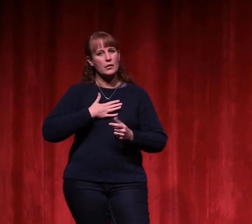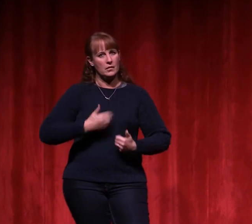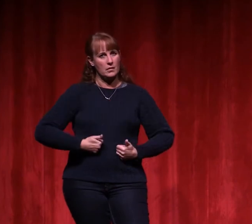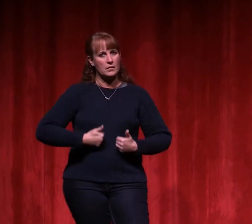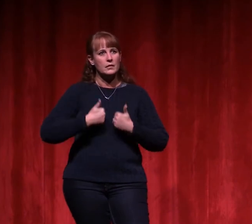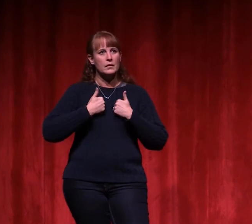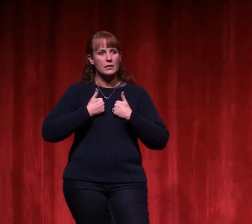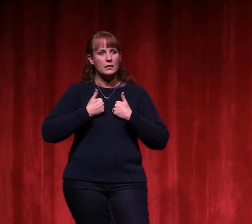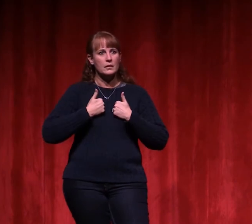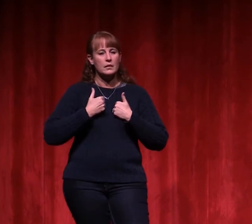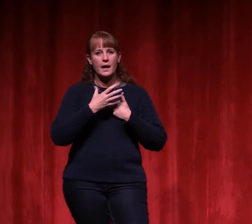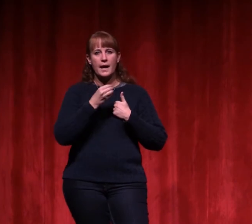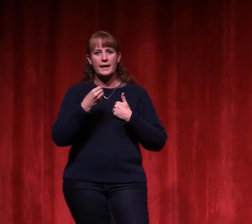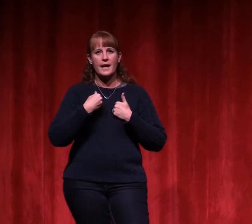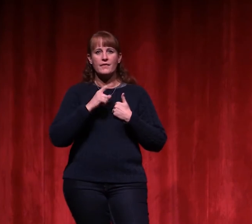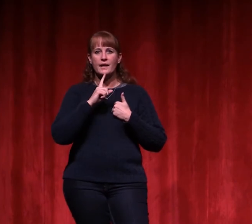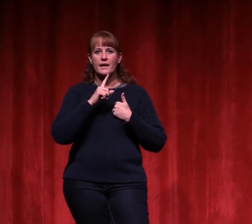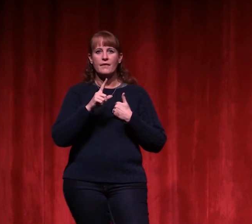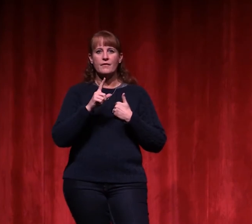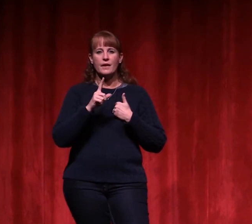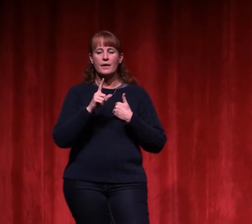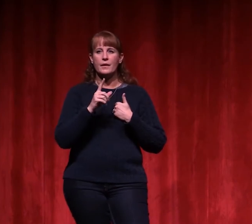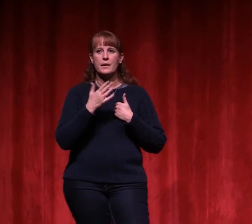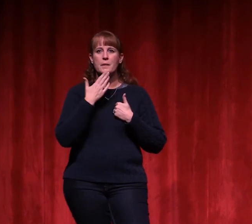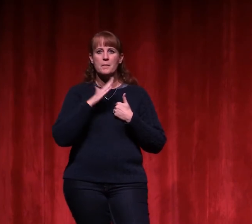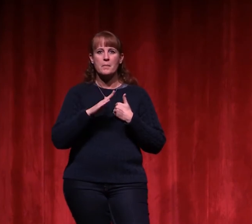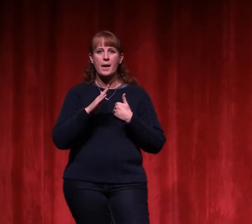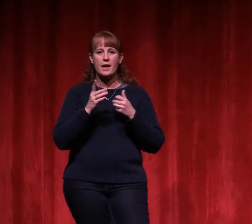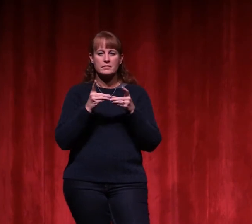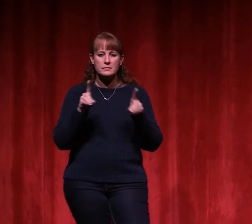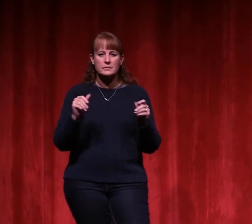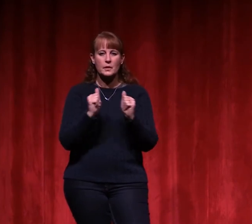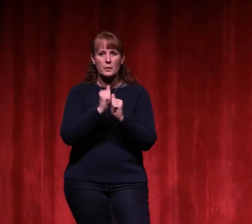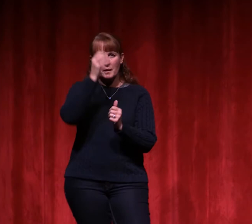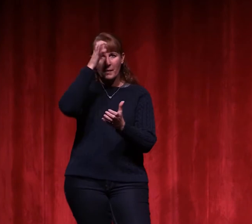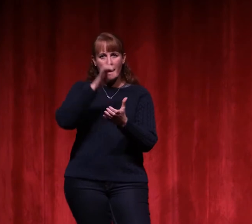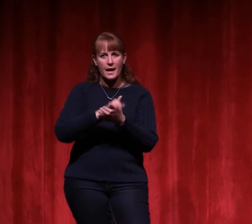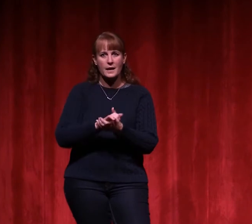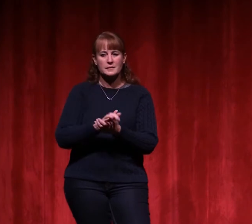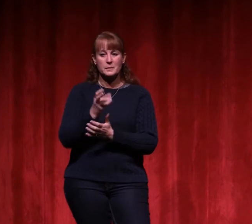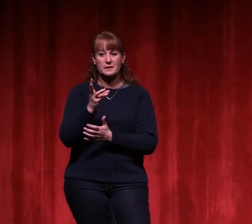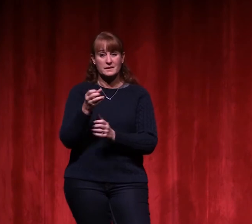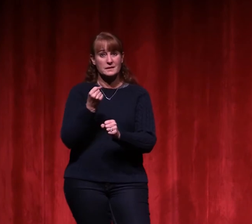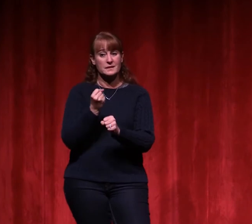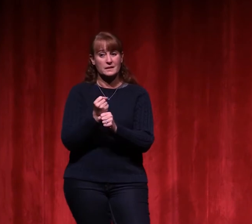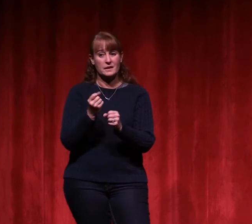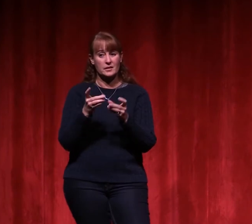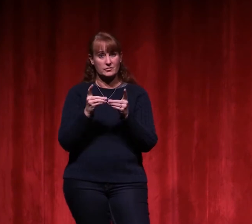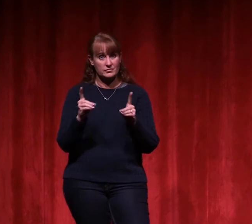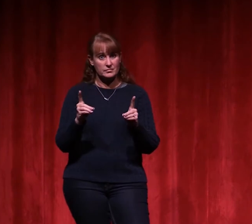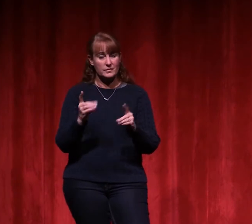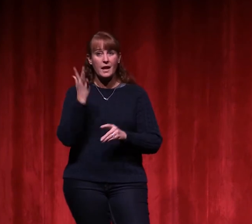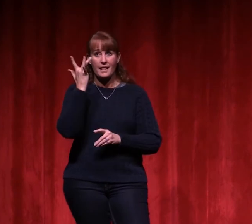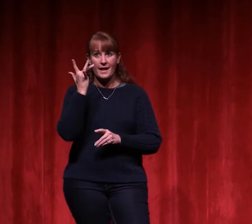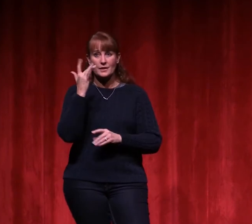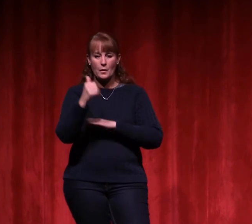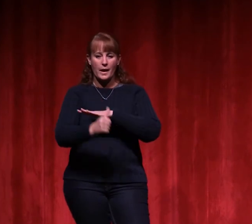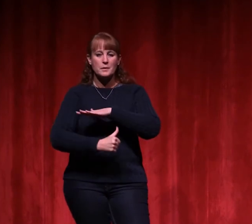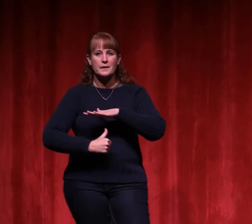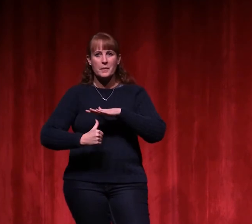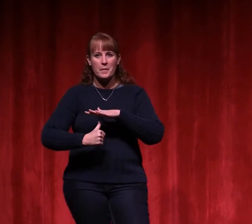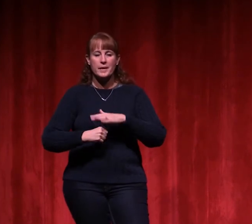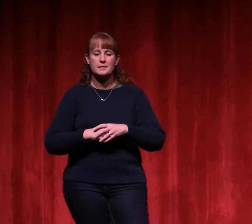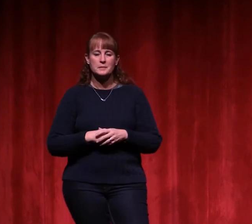and going through a very hard breakup with my husband of 16 years. So that's why I was down in the